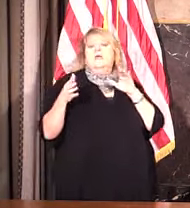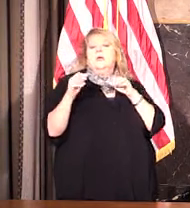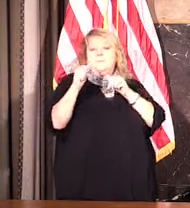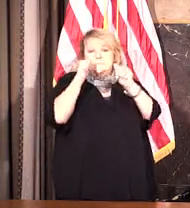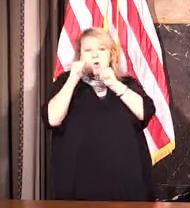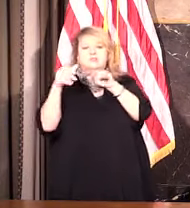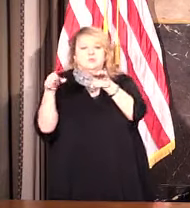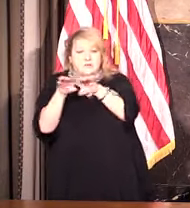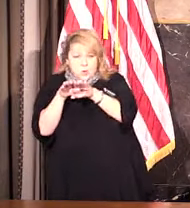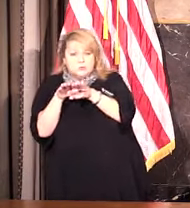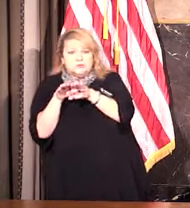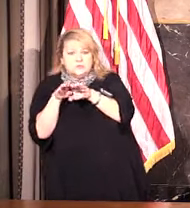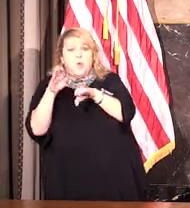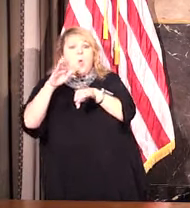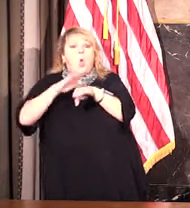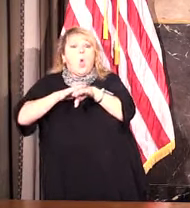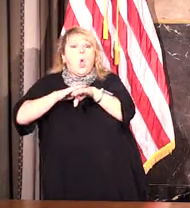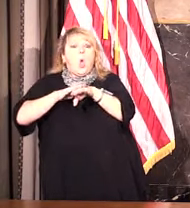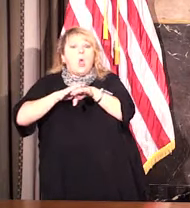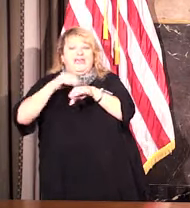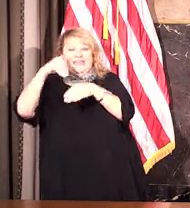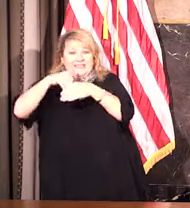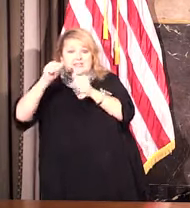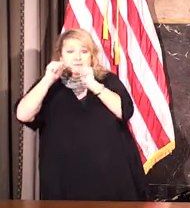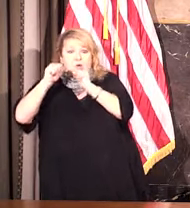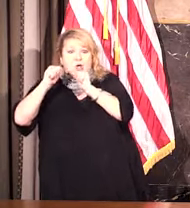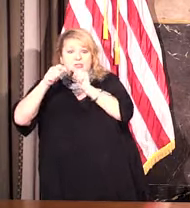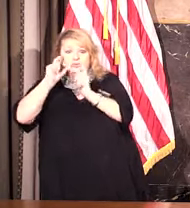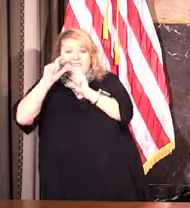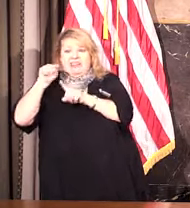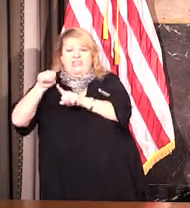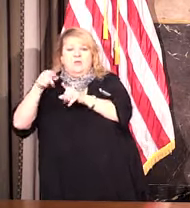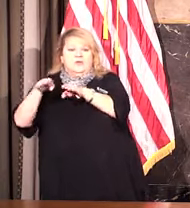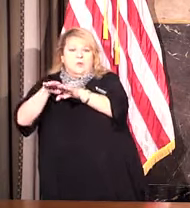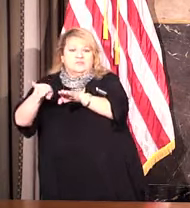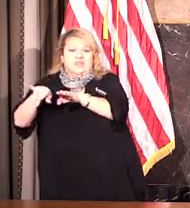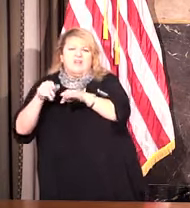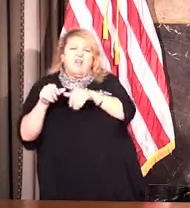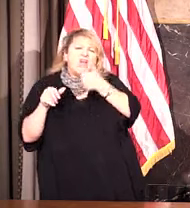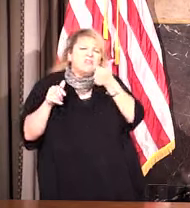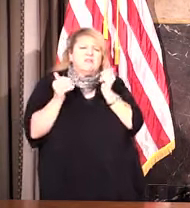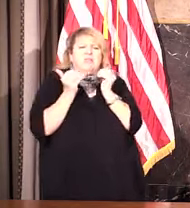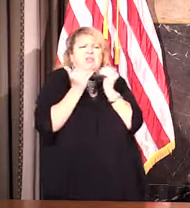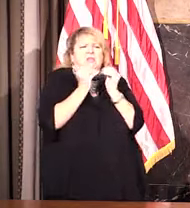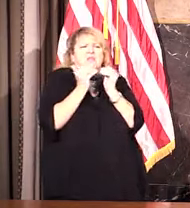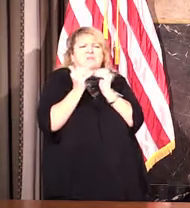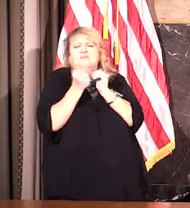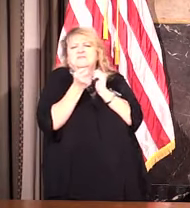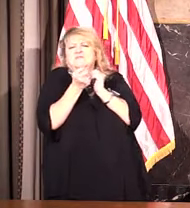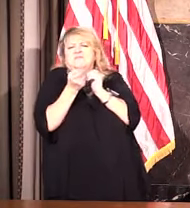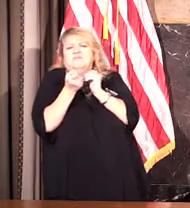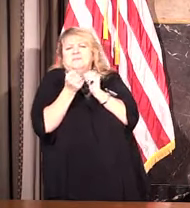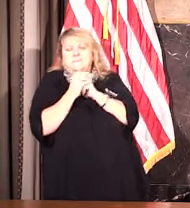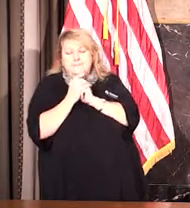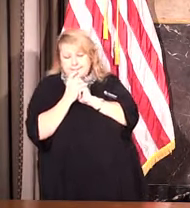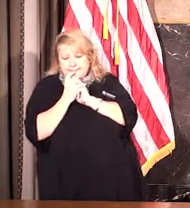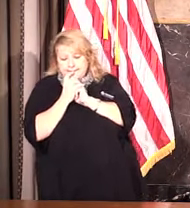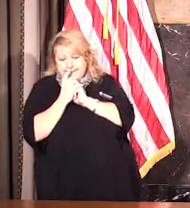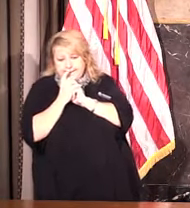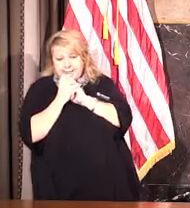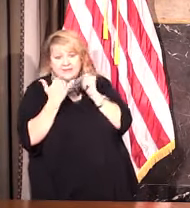on-premises consumption. All the other things were relatively minor. And as we look at